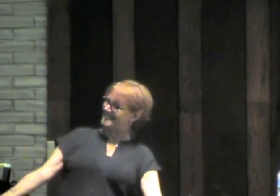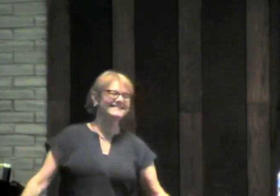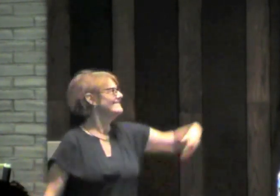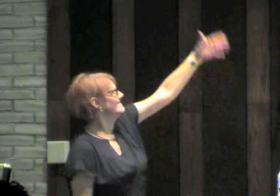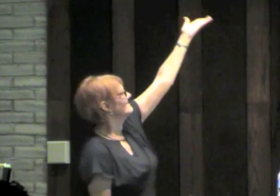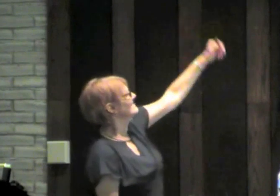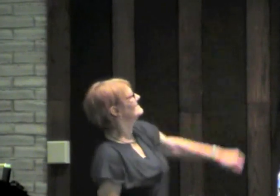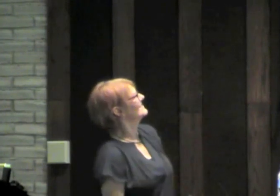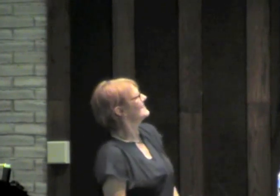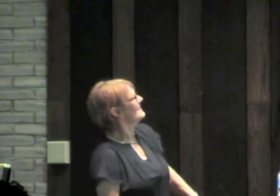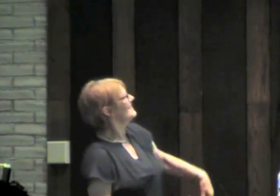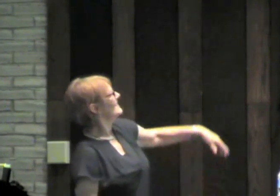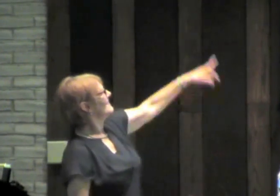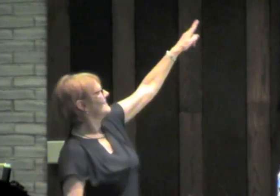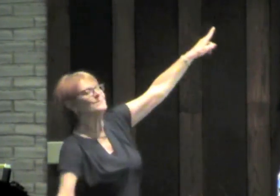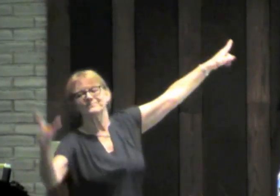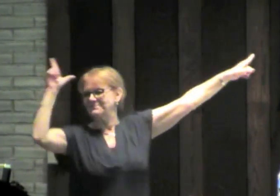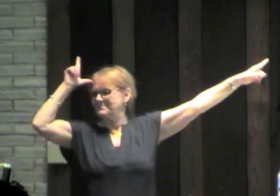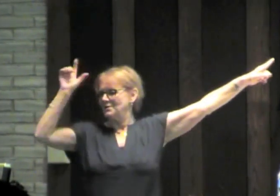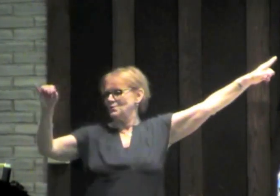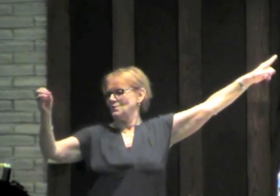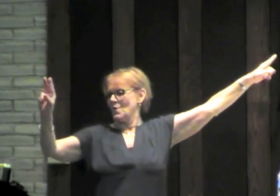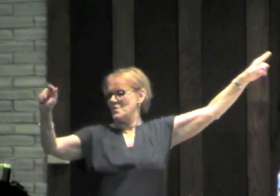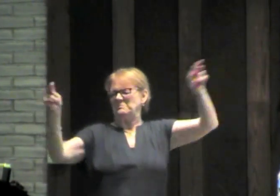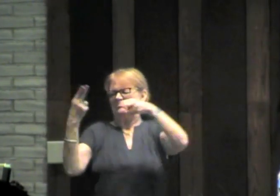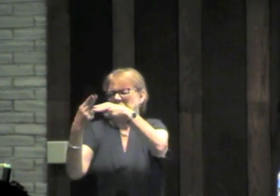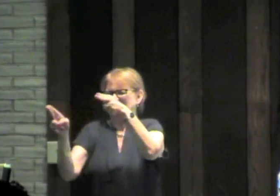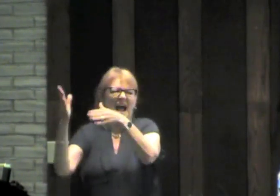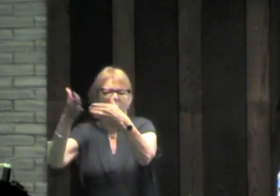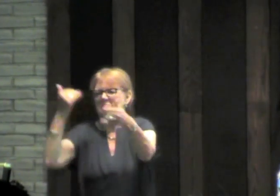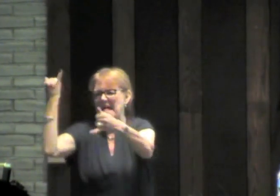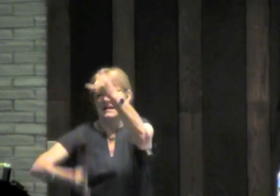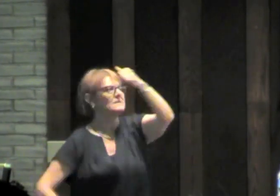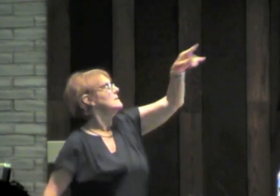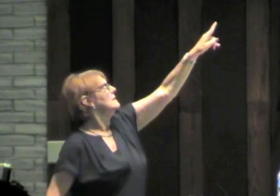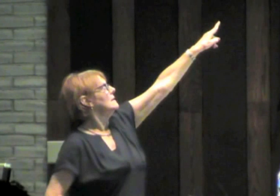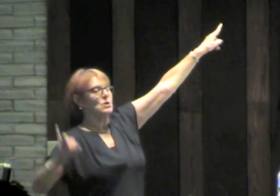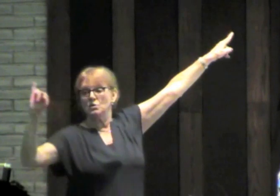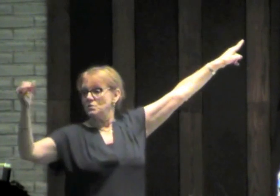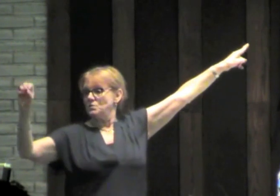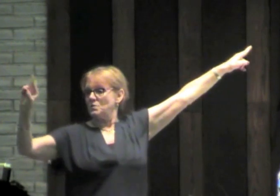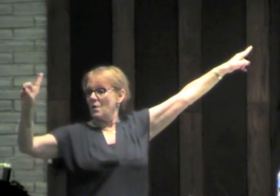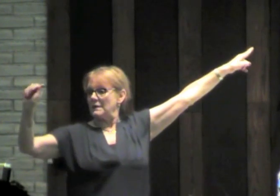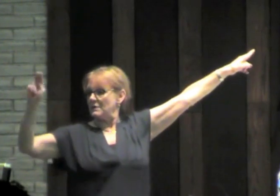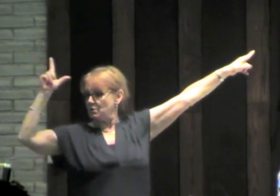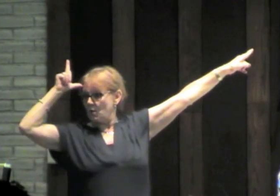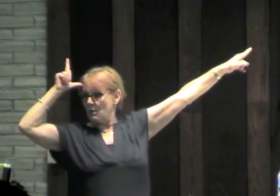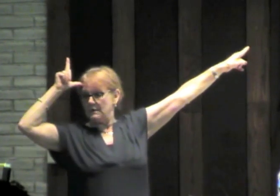into Israel. And here I am touching the Red Sea. We were just in Jordan briefly, or I'm just going to talk briefly